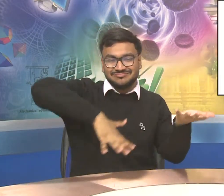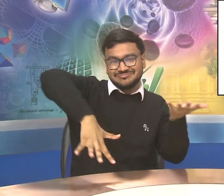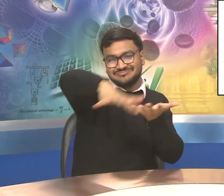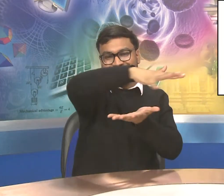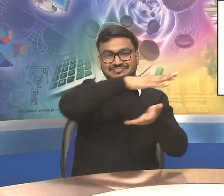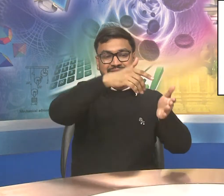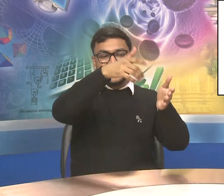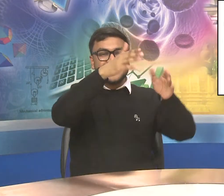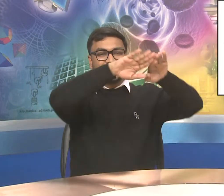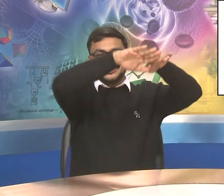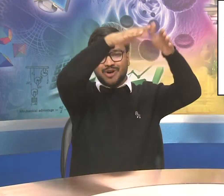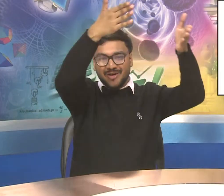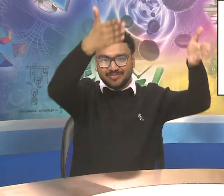Libraries